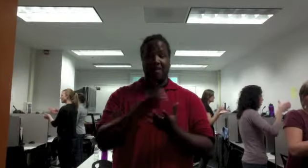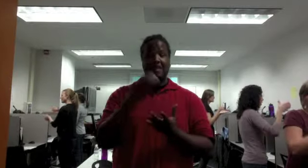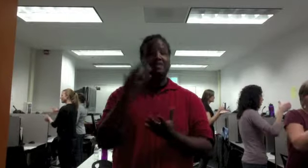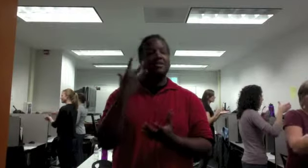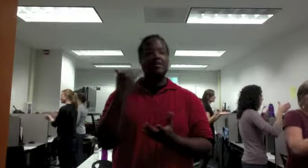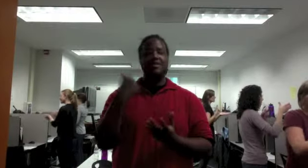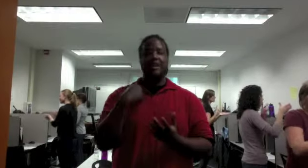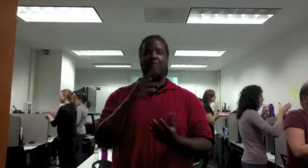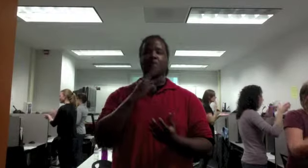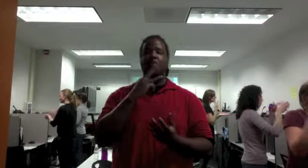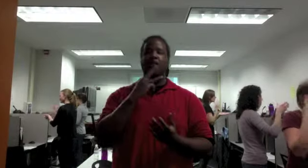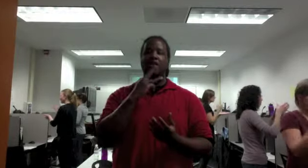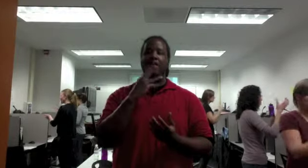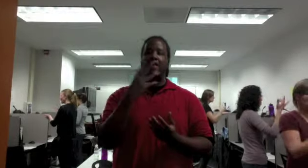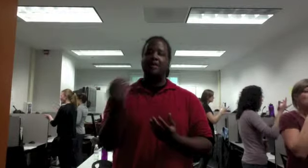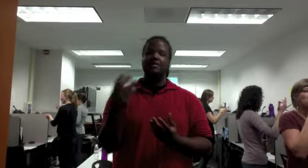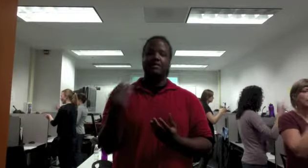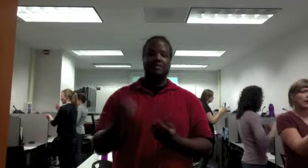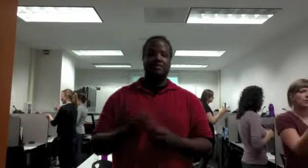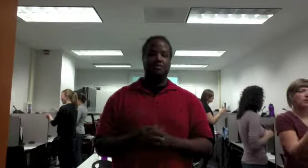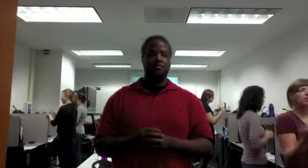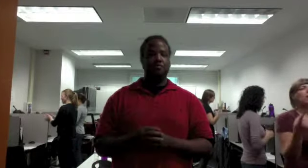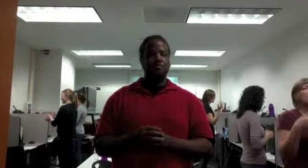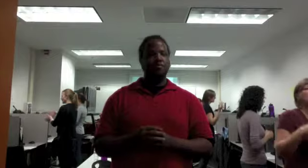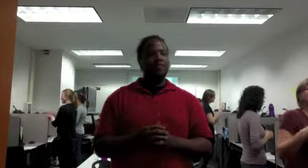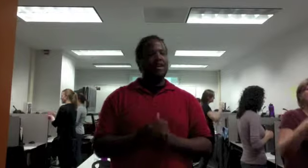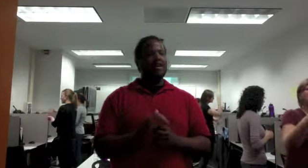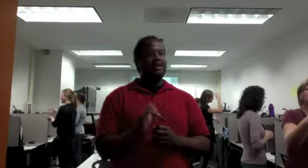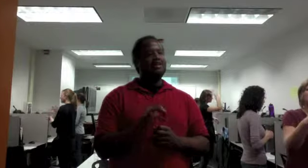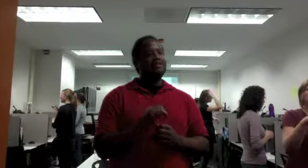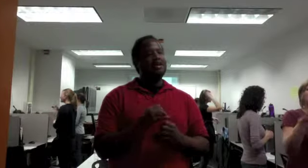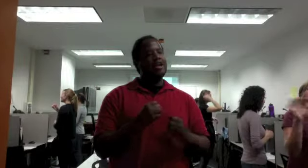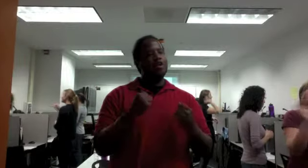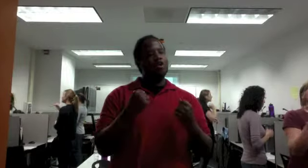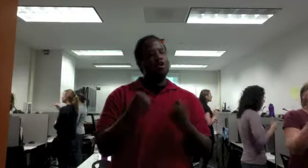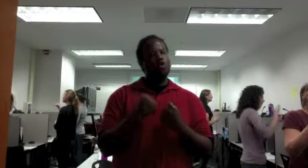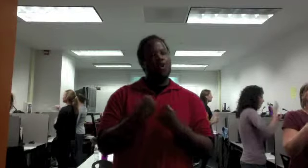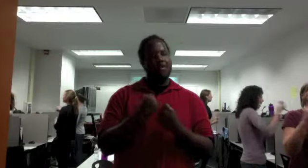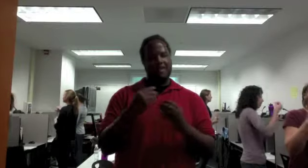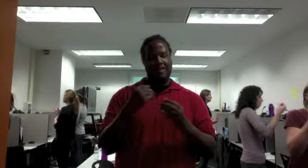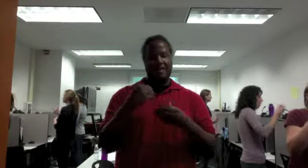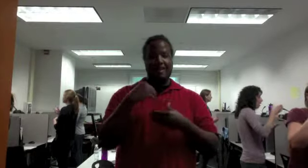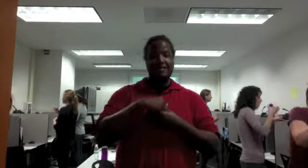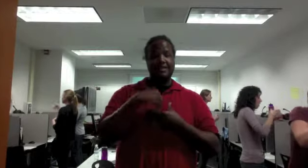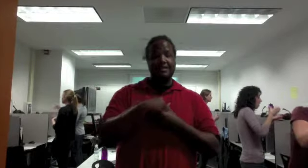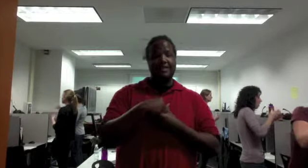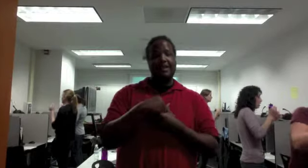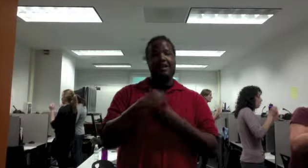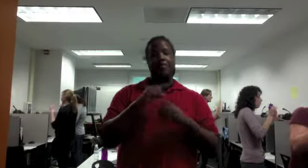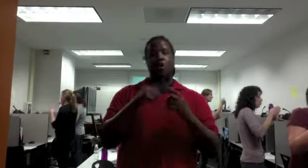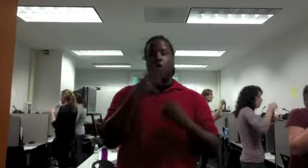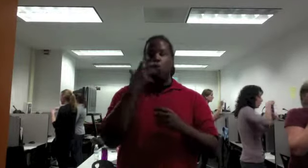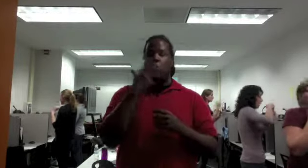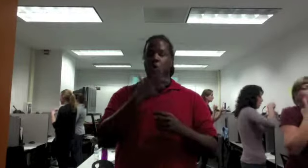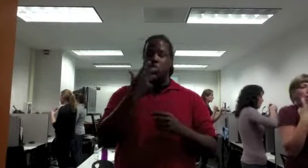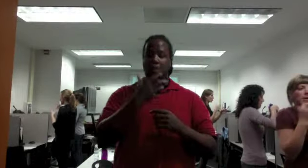of it. Why does this have water on the outside of the Pepsi? It's like cooler on the inside and warmer on the